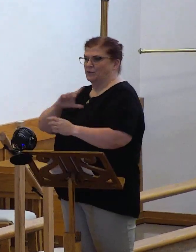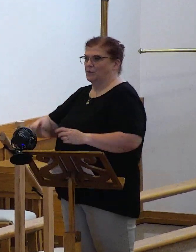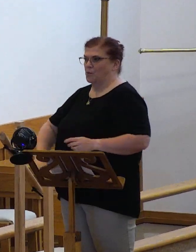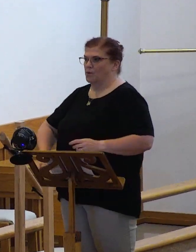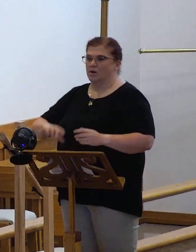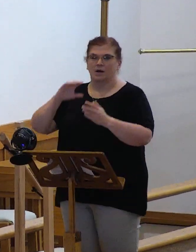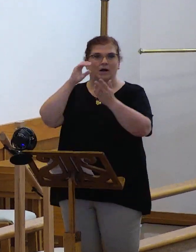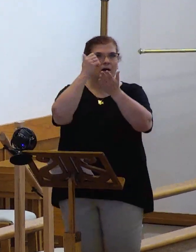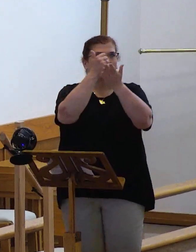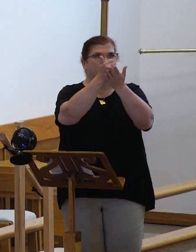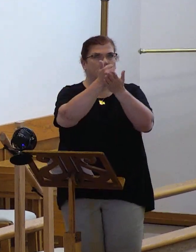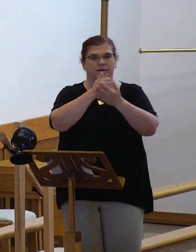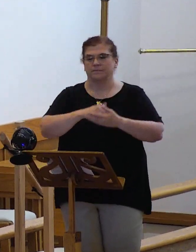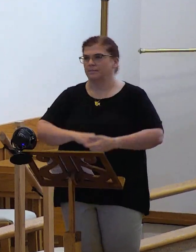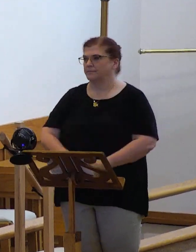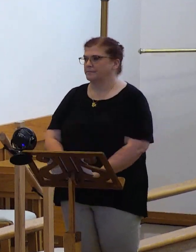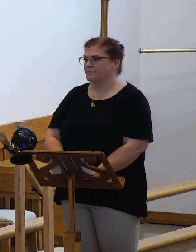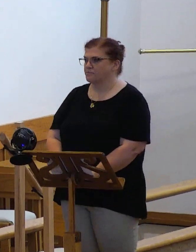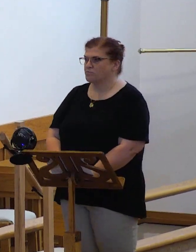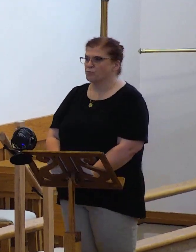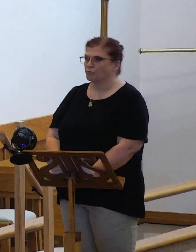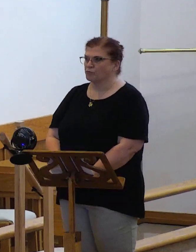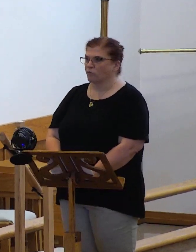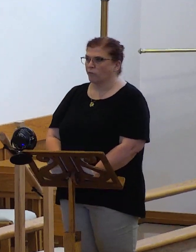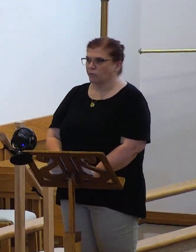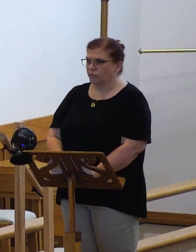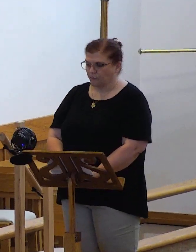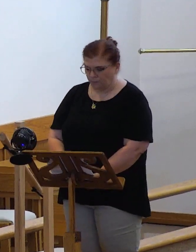Lord. Amen.